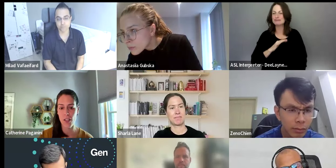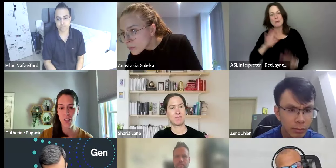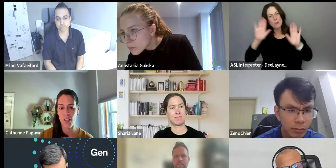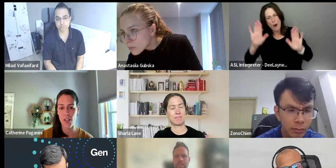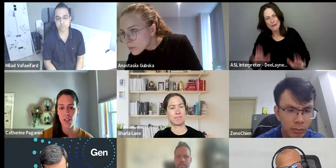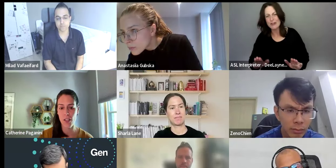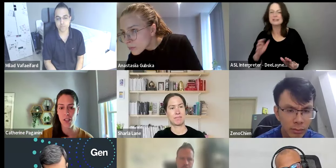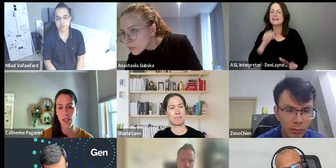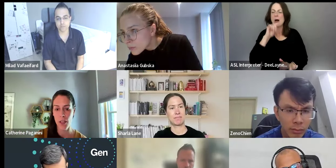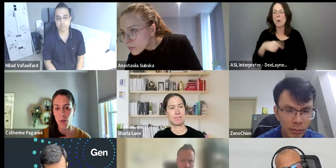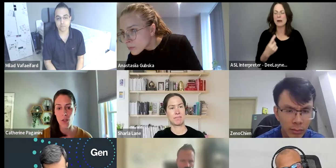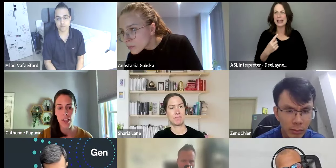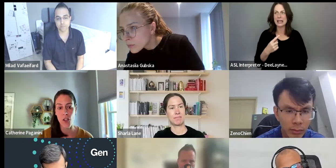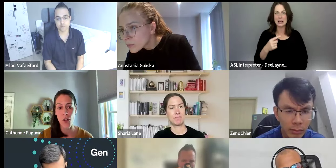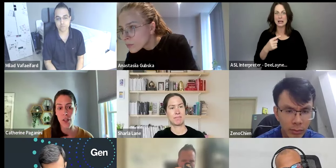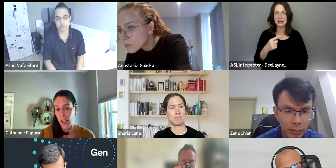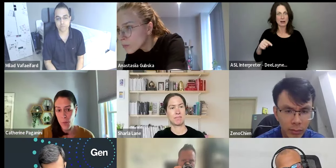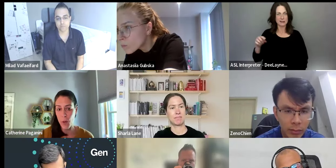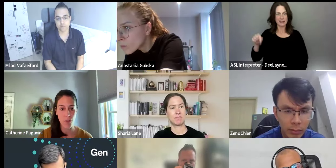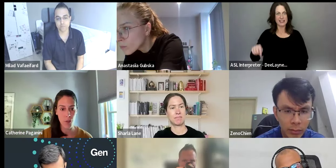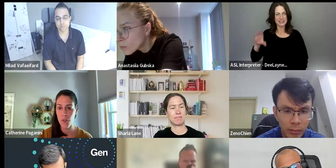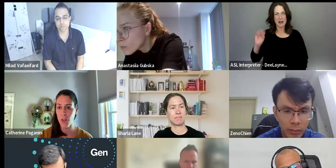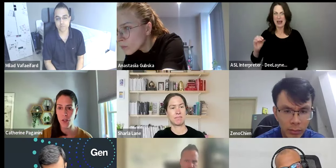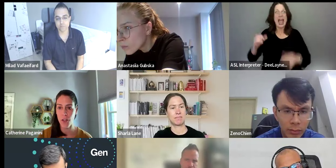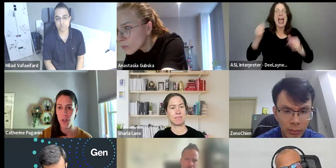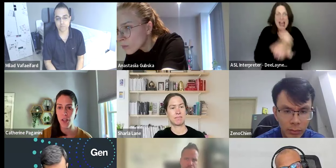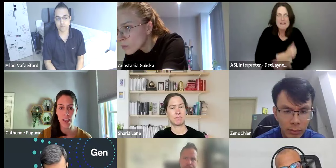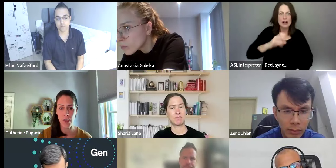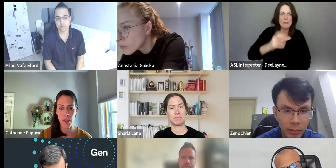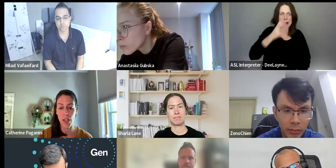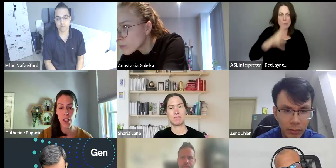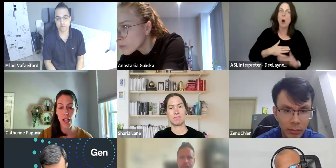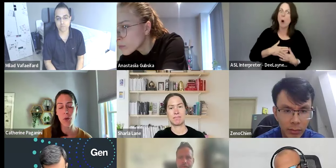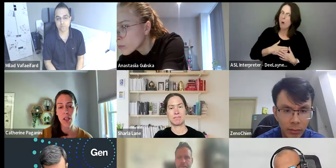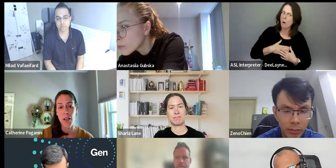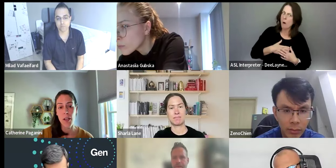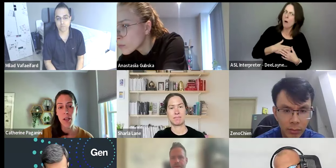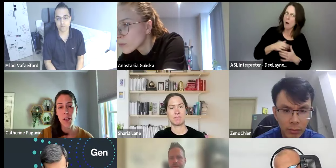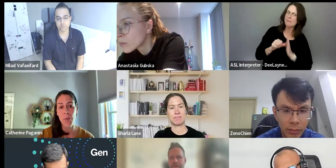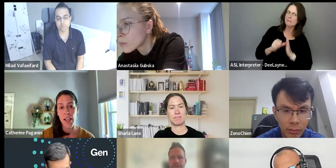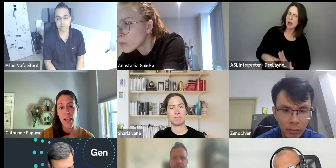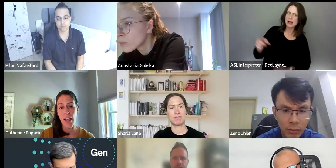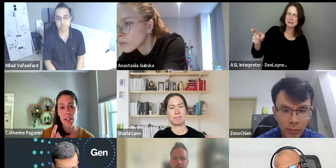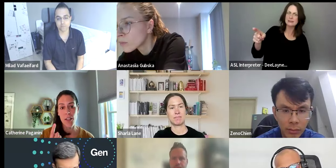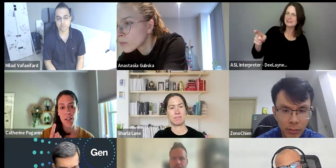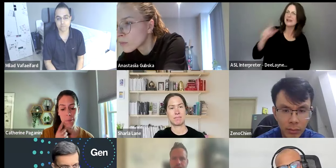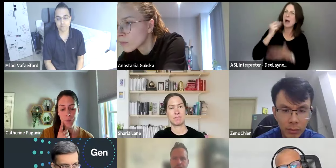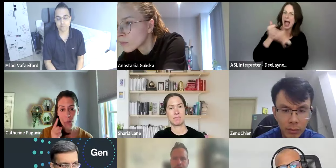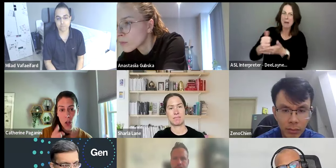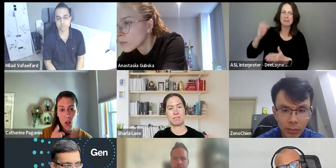it's not just this company, like every company will do that. So it is important for you, for your career, and it will help